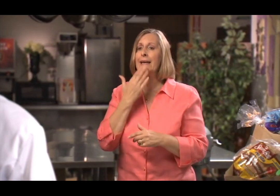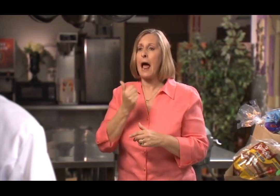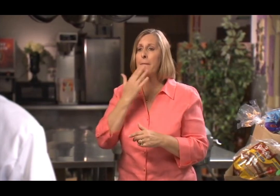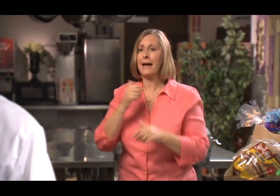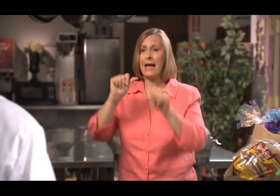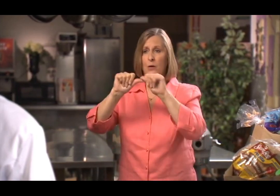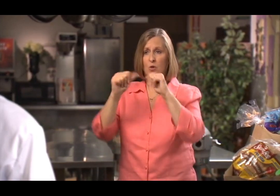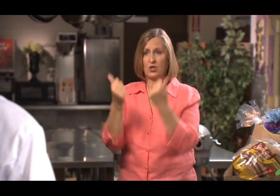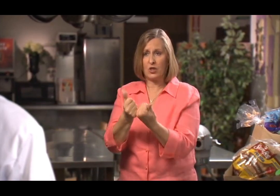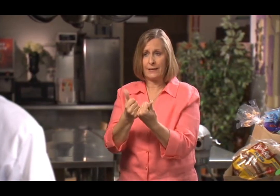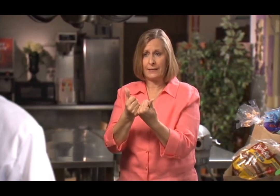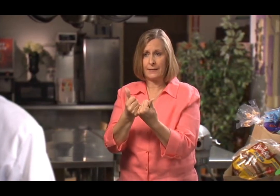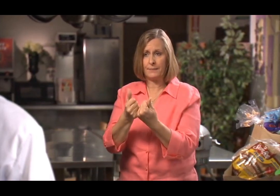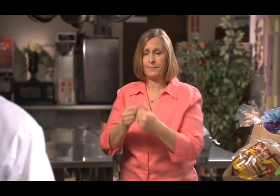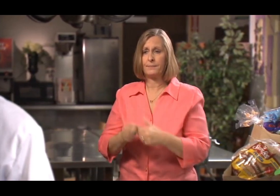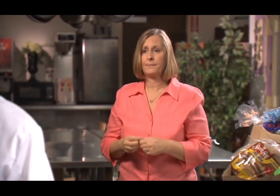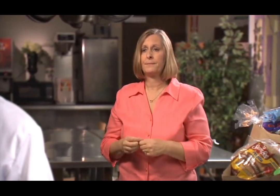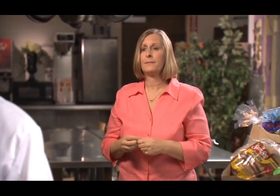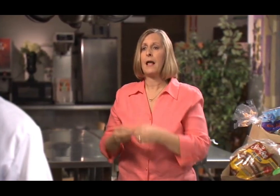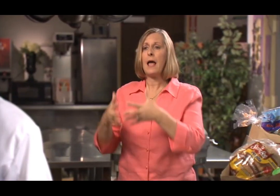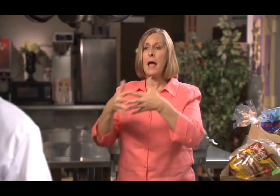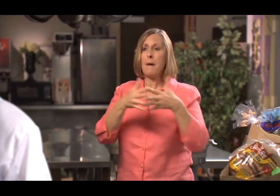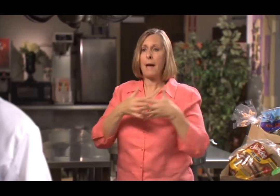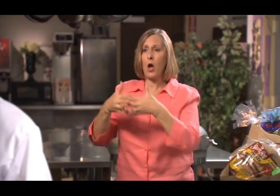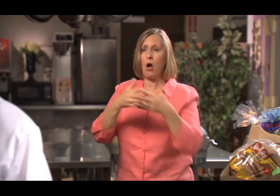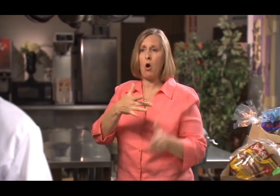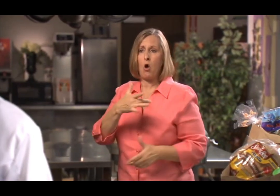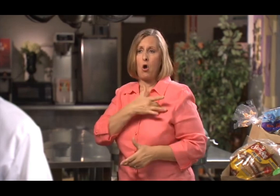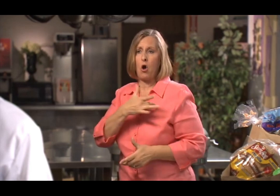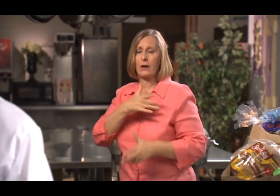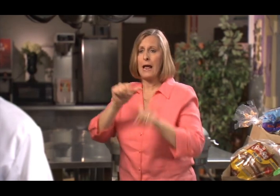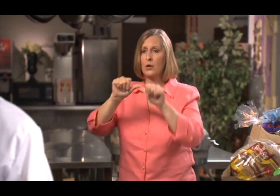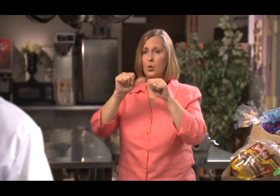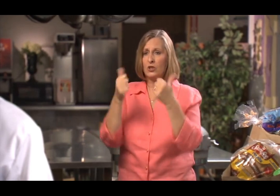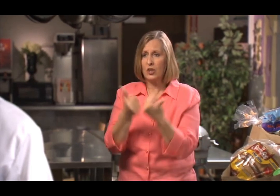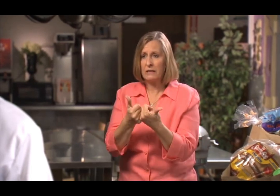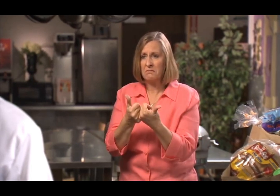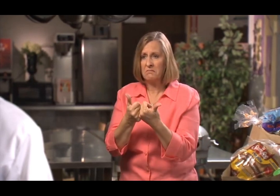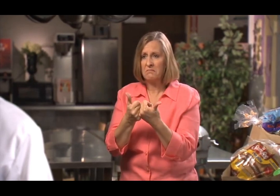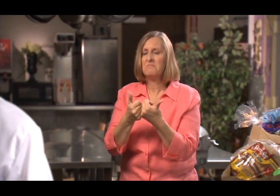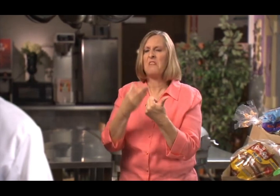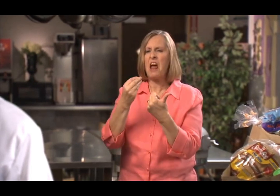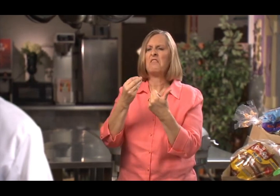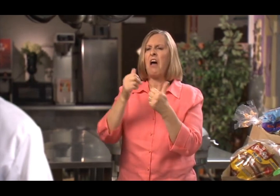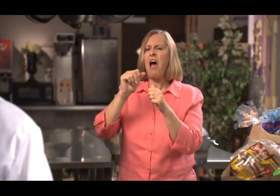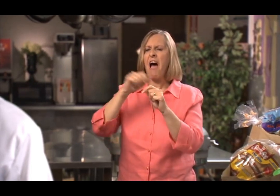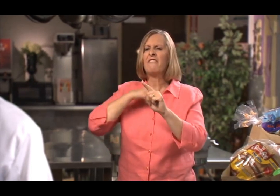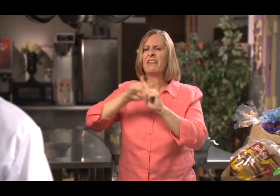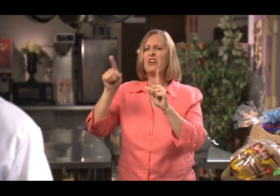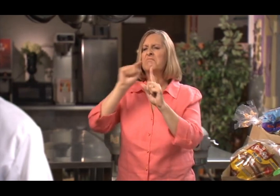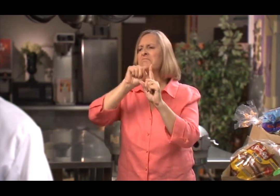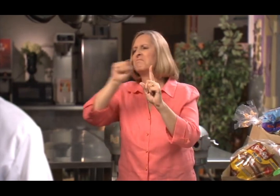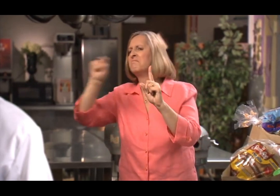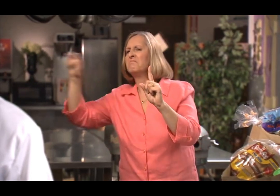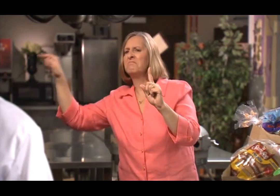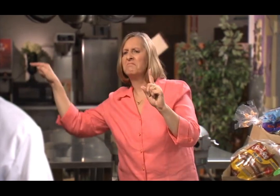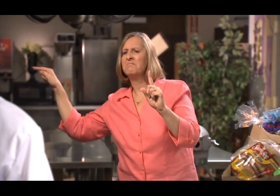Diabetes Association, the American Heart Association, and a few others have good advice